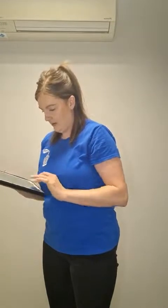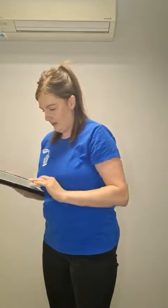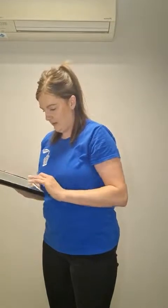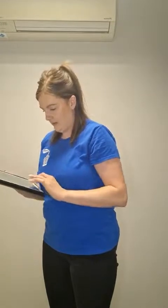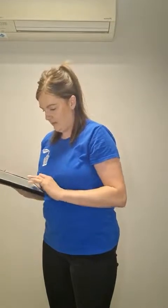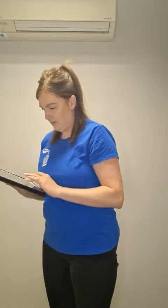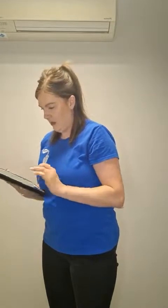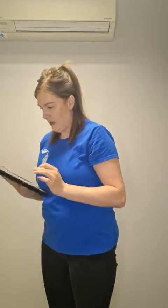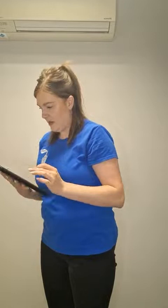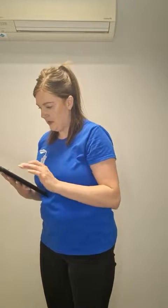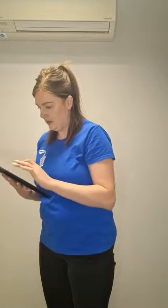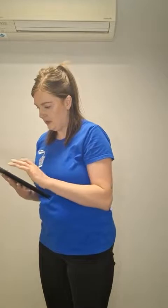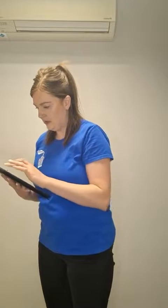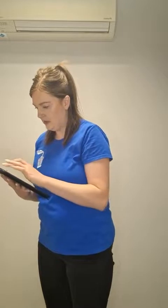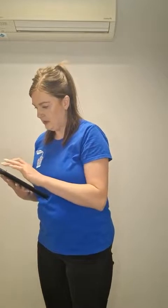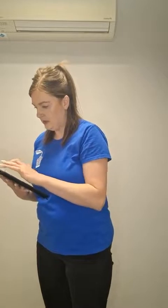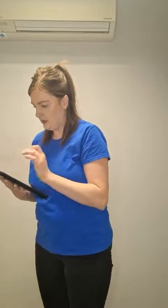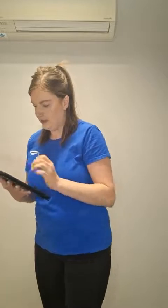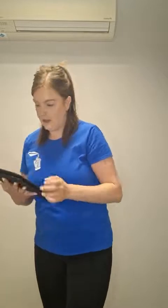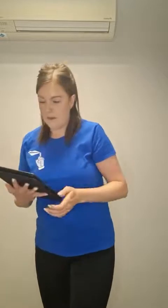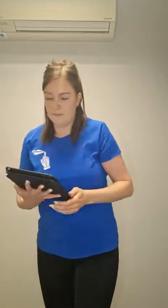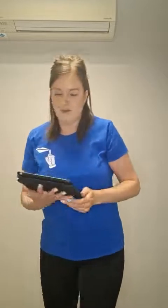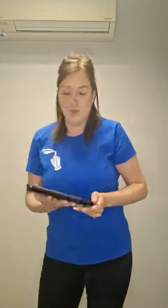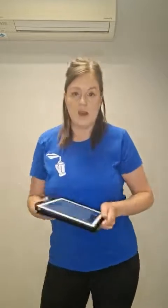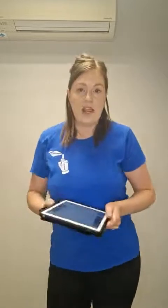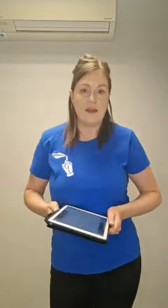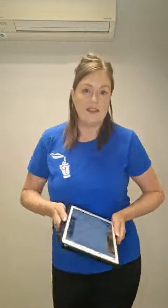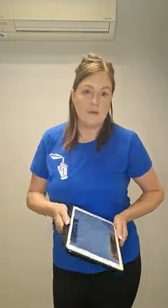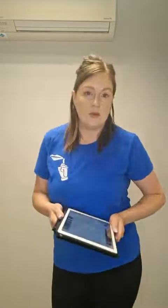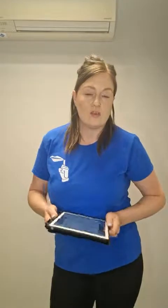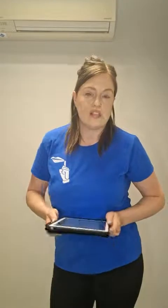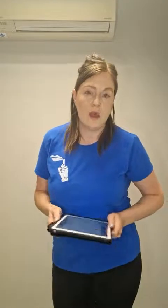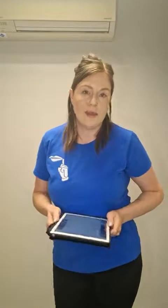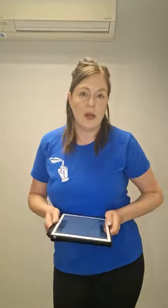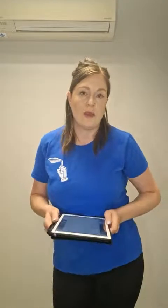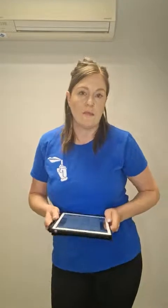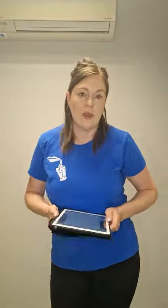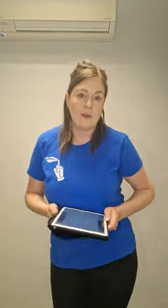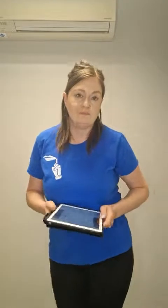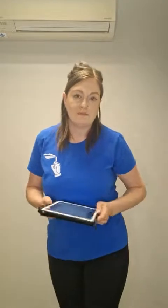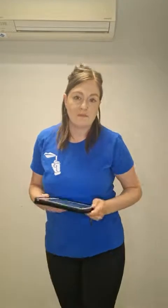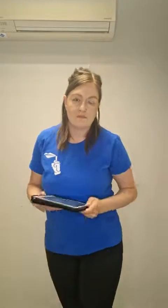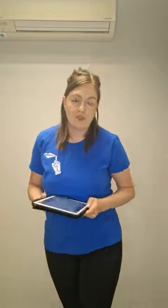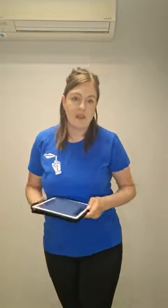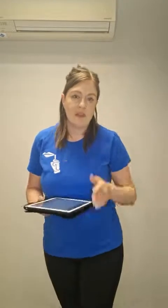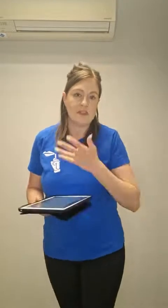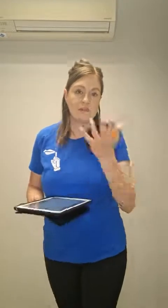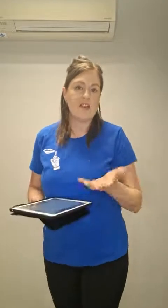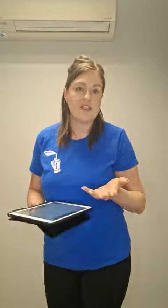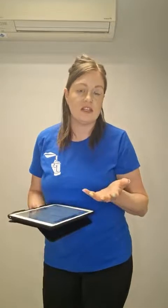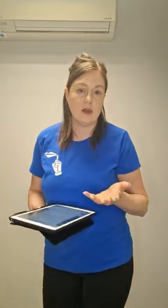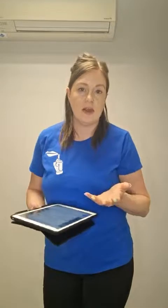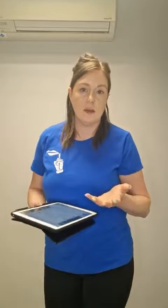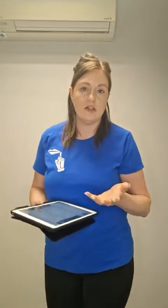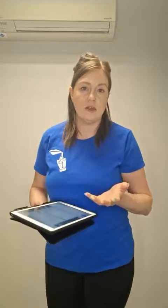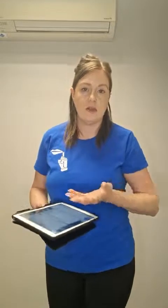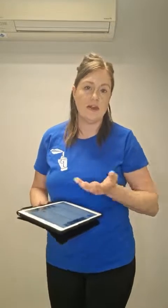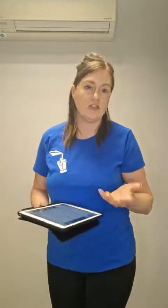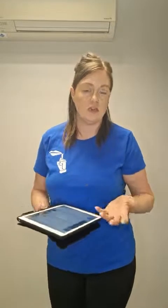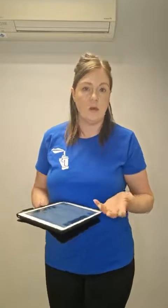bear with me. We have something called a sign library, that is free to sign up to and to join, and you